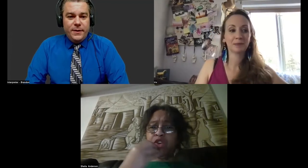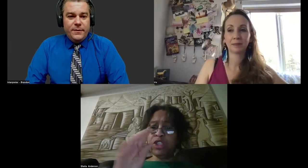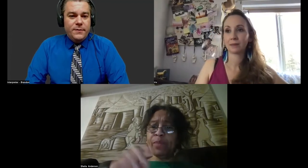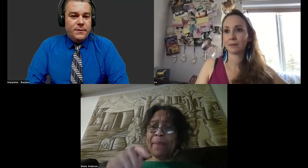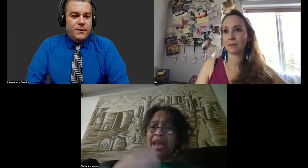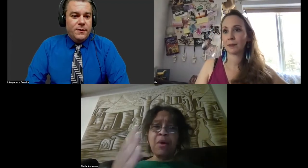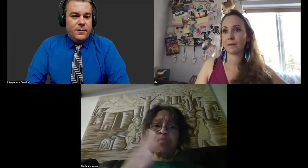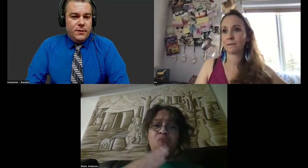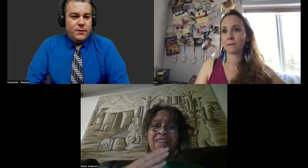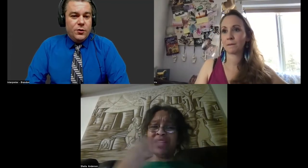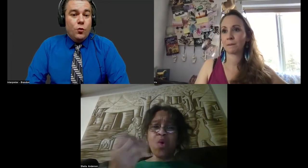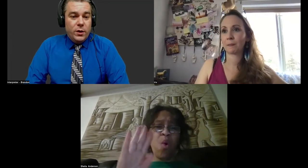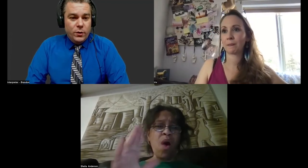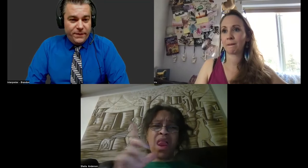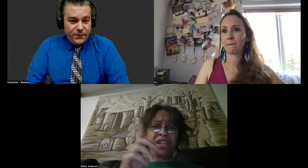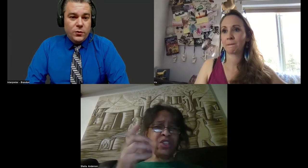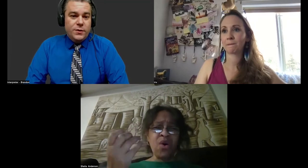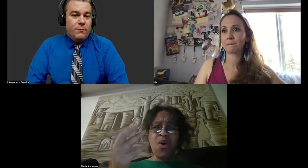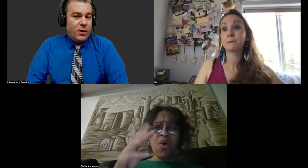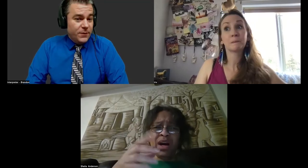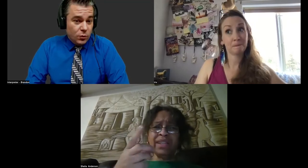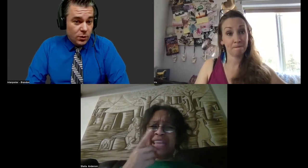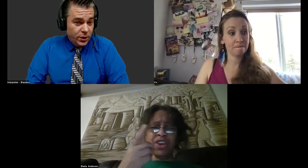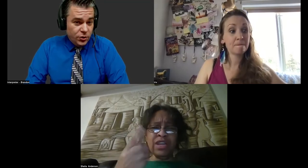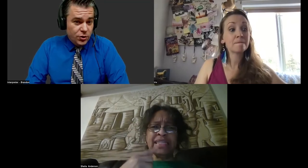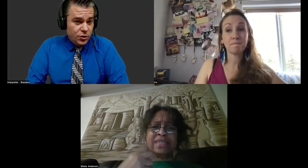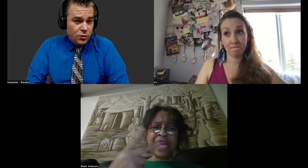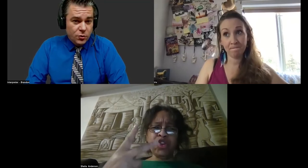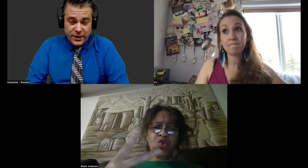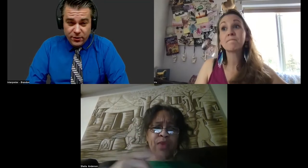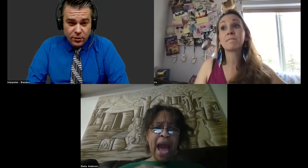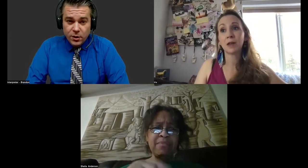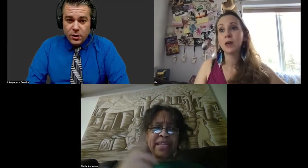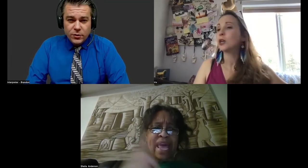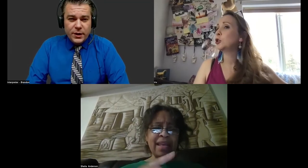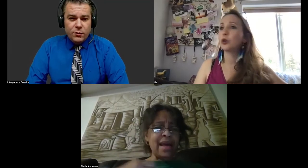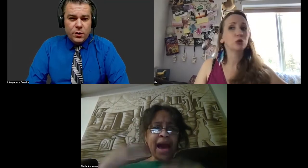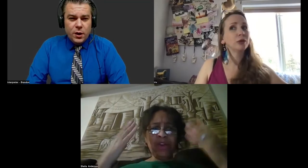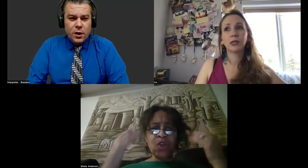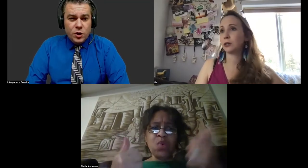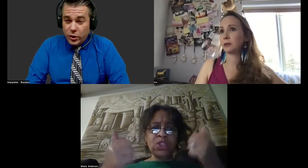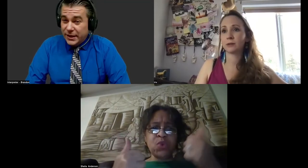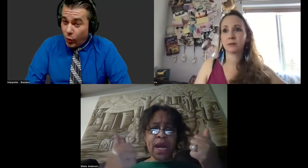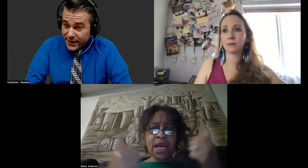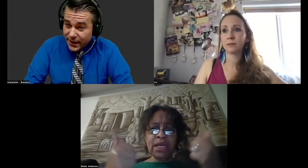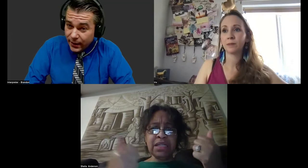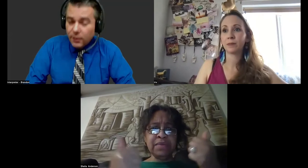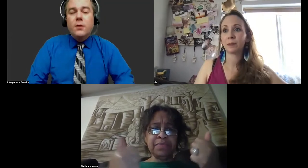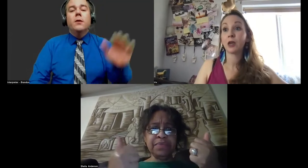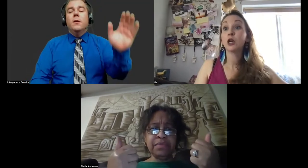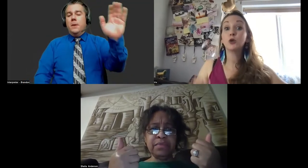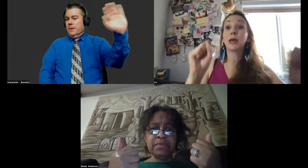fit in. So with food, you're saying breakfast or lunch or Mhm. dinner? You're saying Don't do dinner. is it twice a